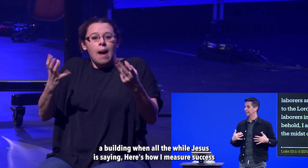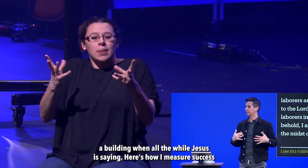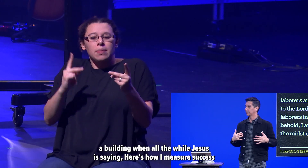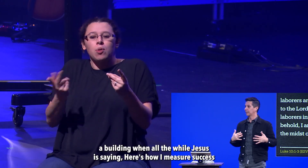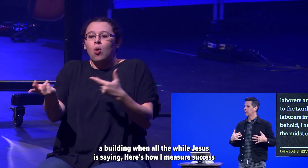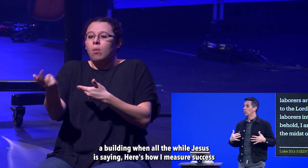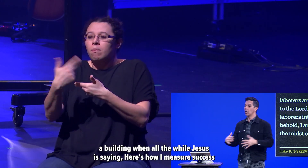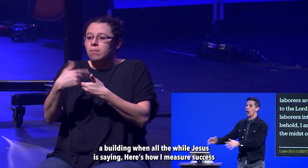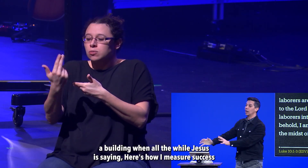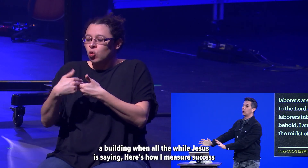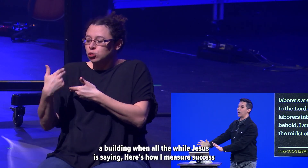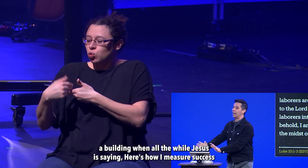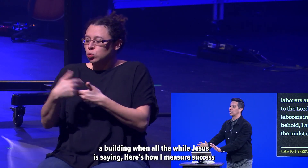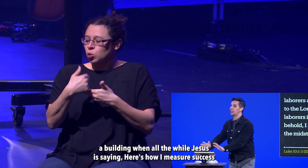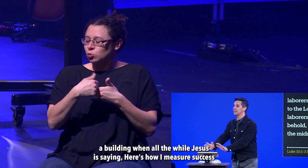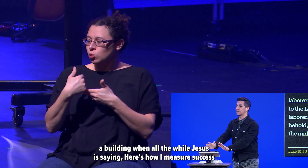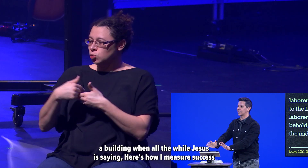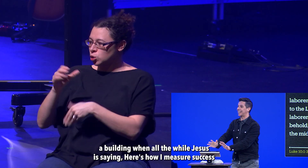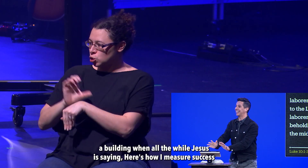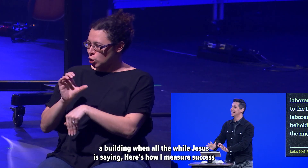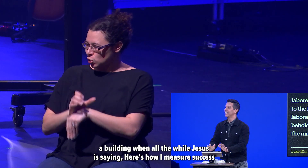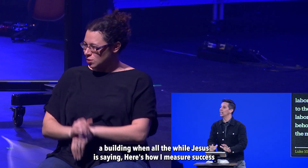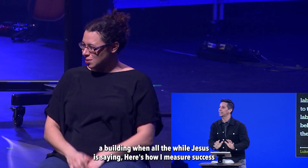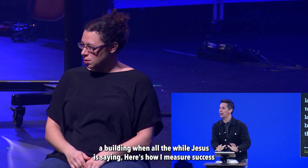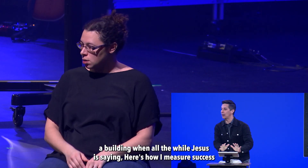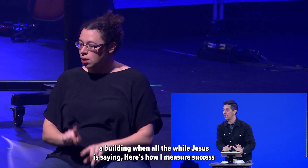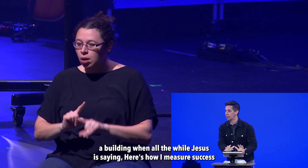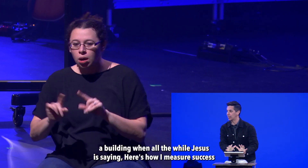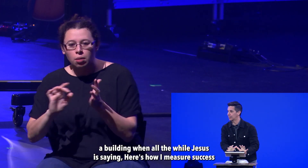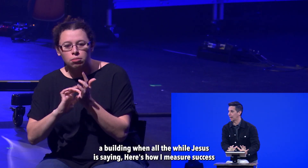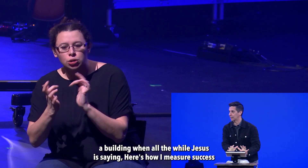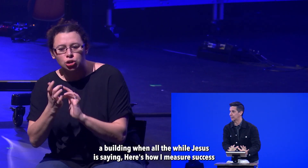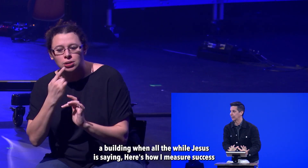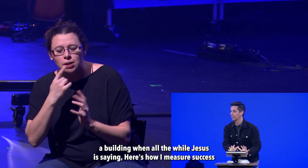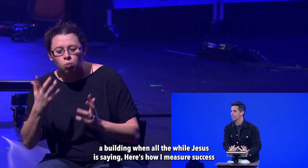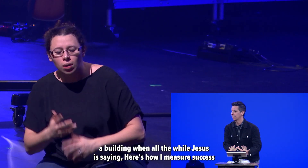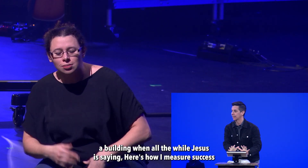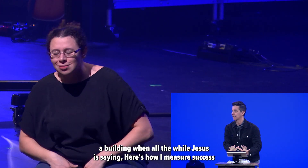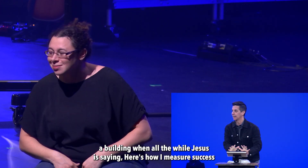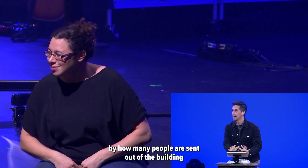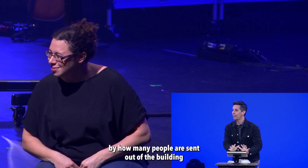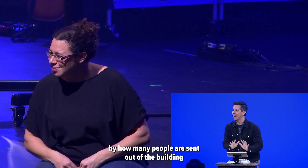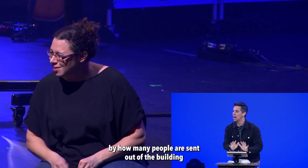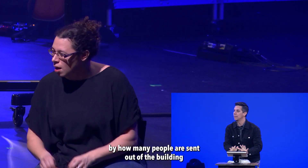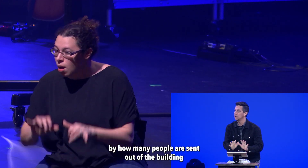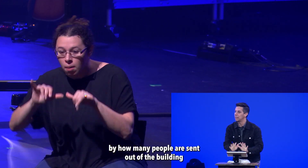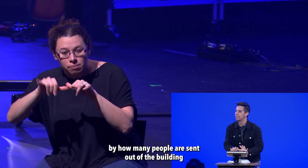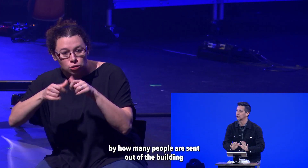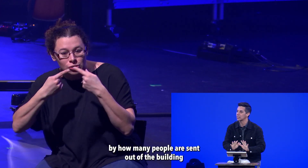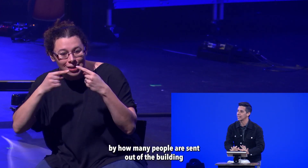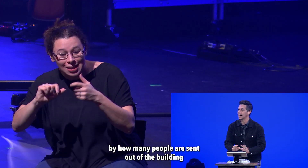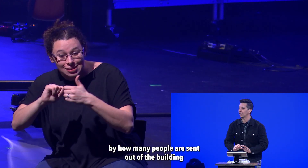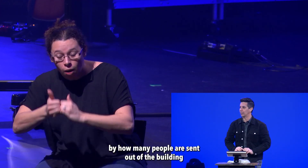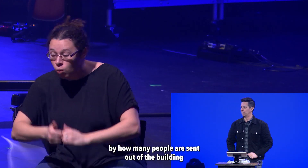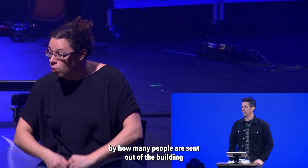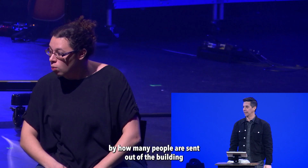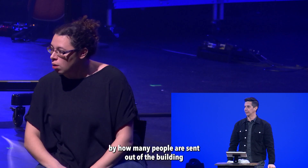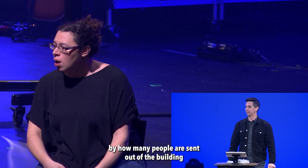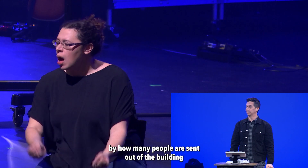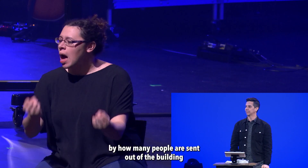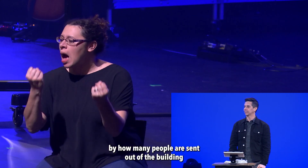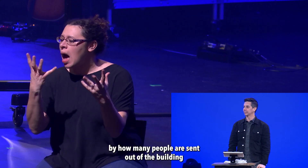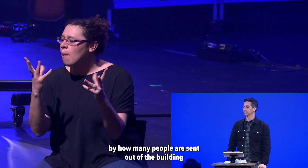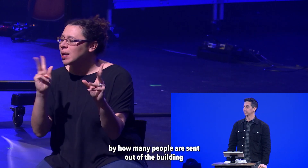building. When all the while Jesus is saying, here's how I measure success, by how many people are sent out of the